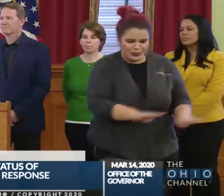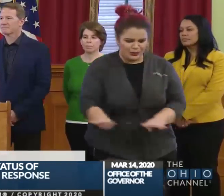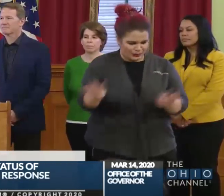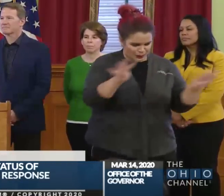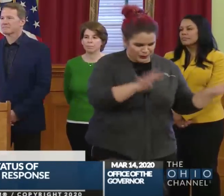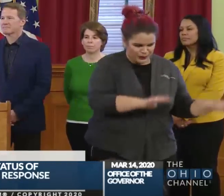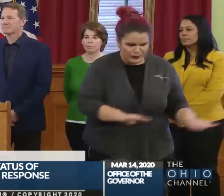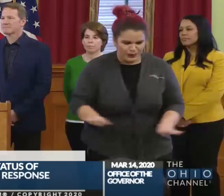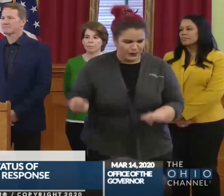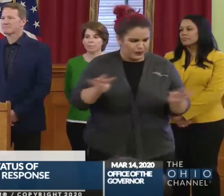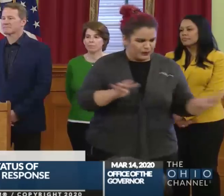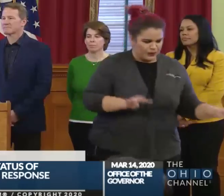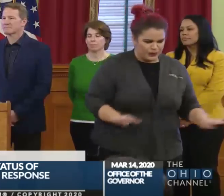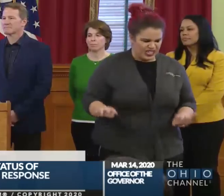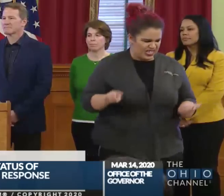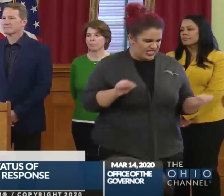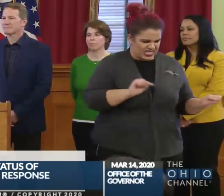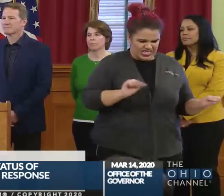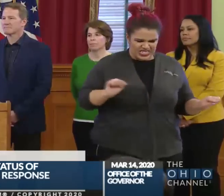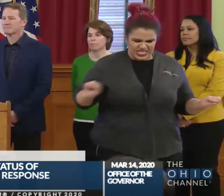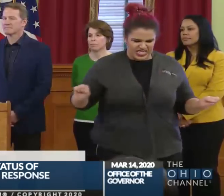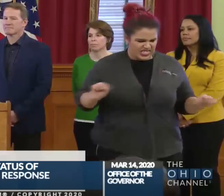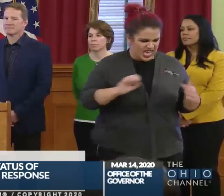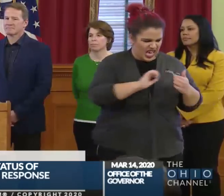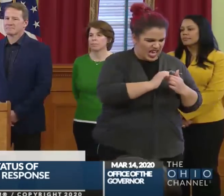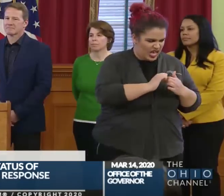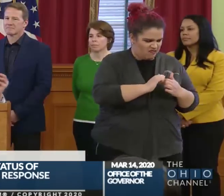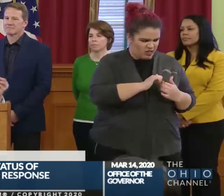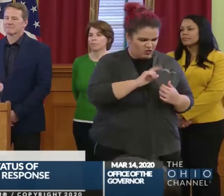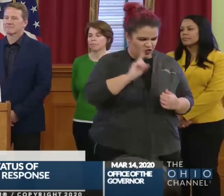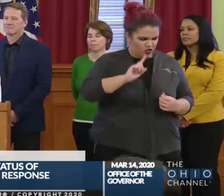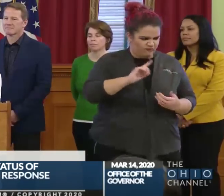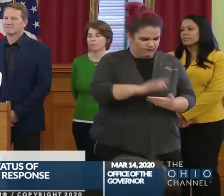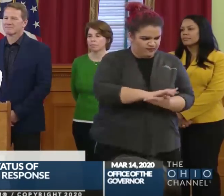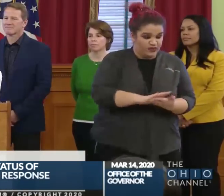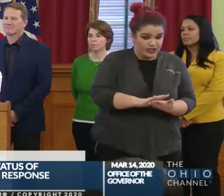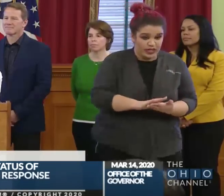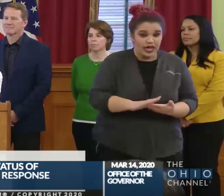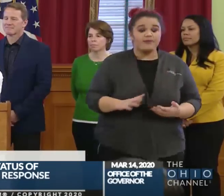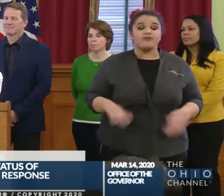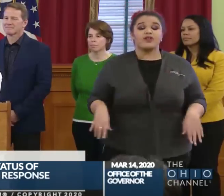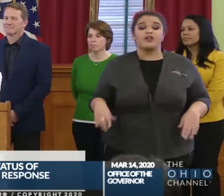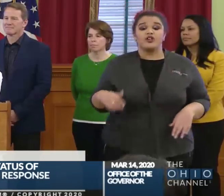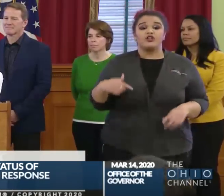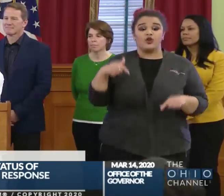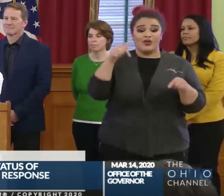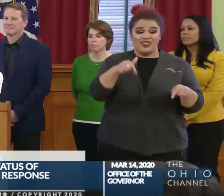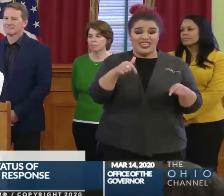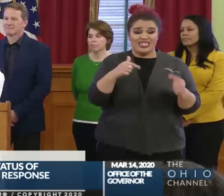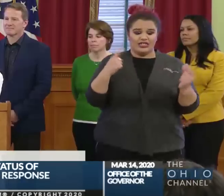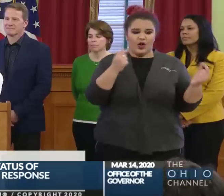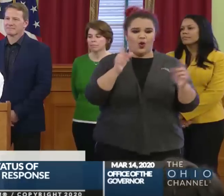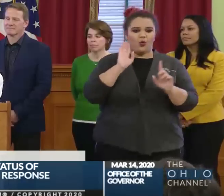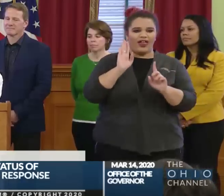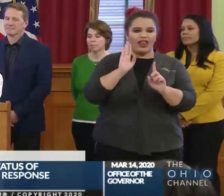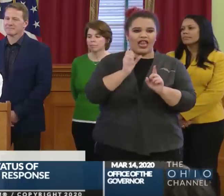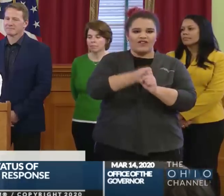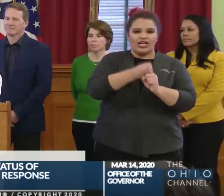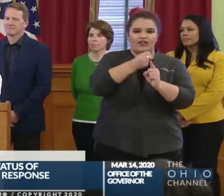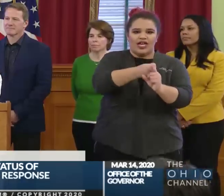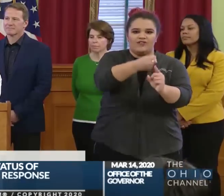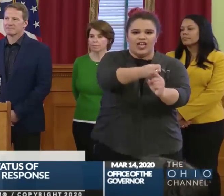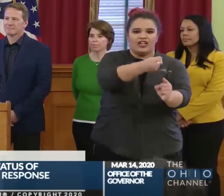there will be it's called cascading effects. It actually has a term. And we keep going through those layers of